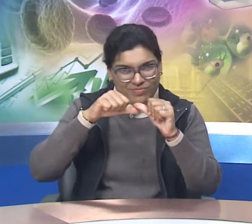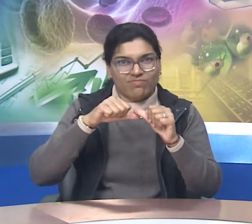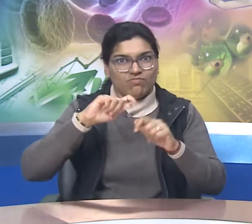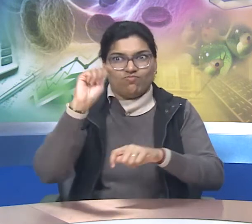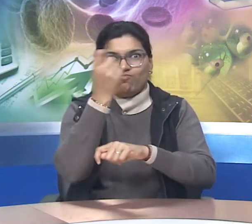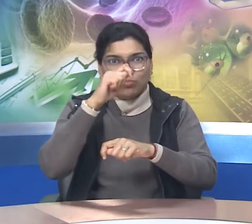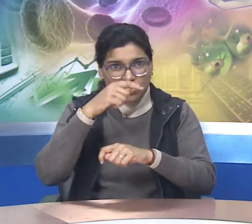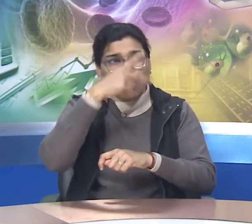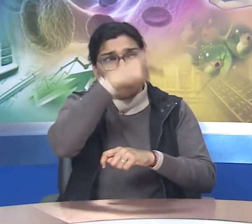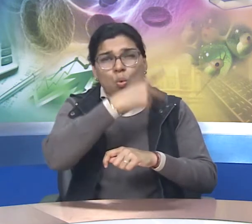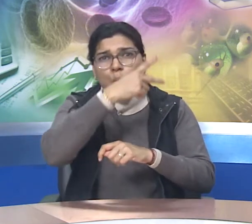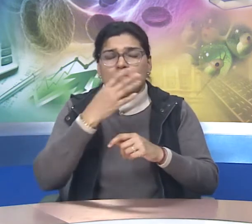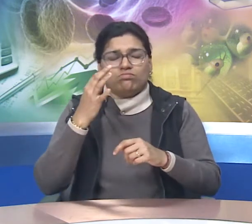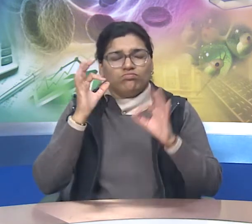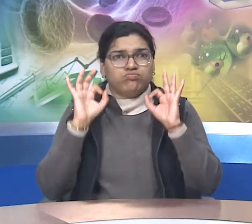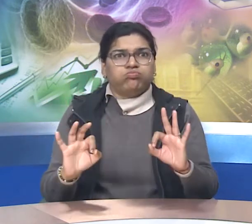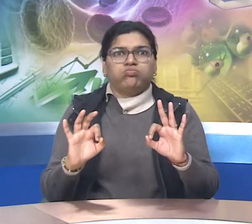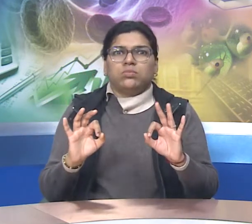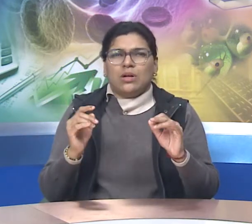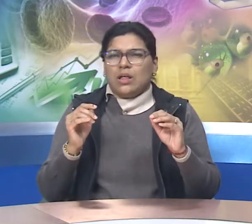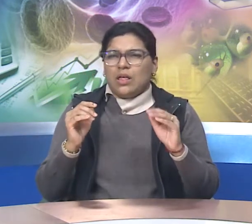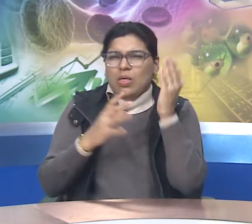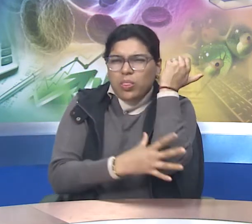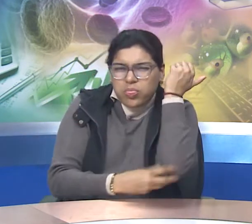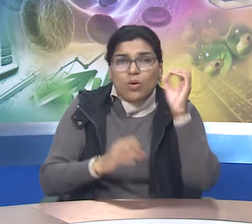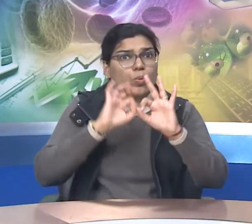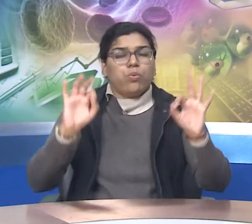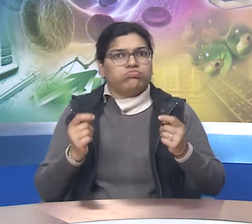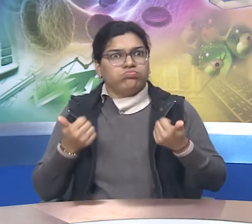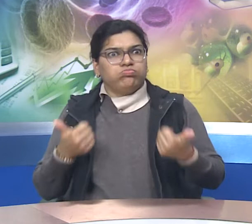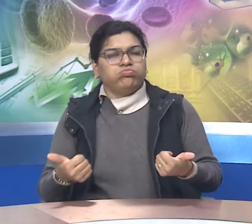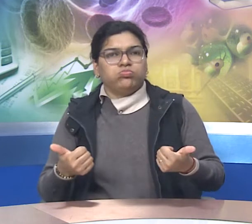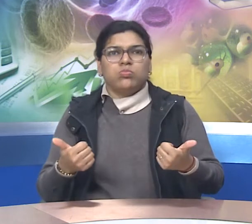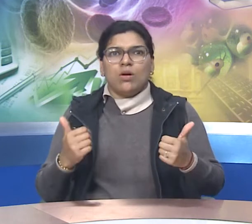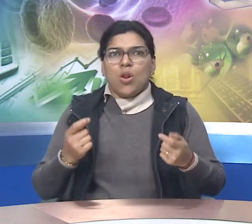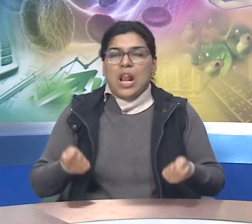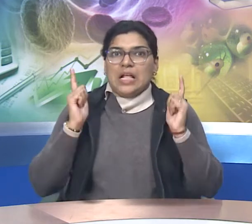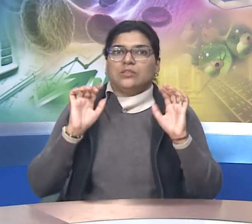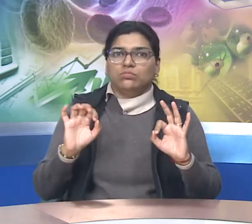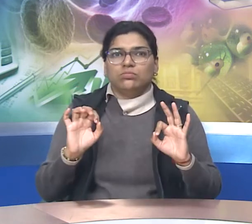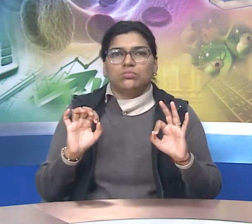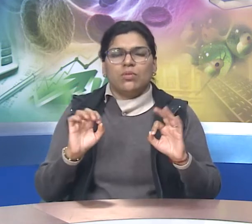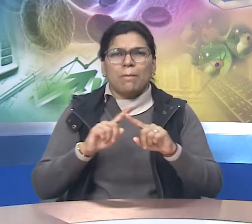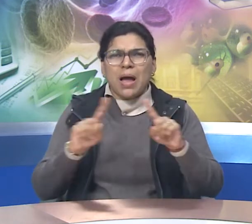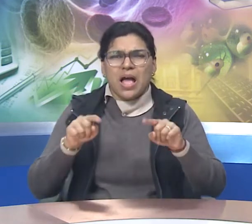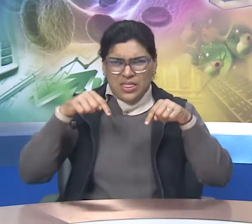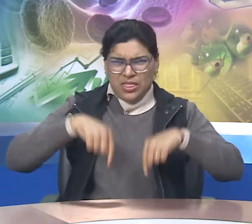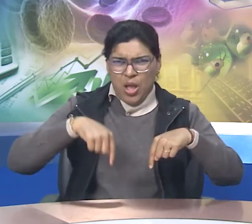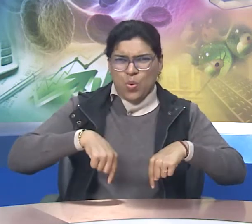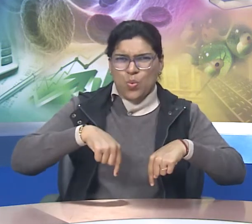ruled. You can see the picture of Akbar and Ashoka on the left hand